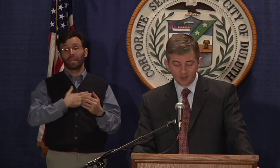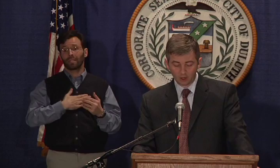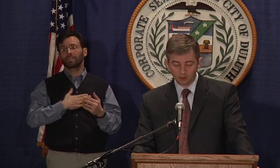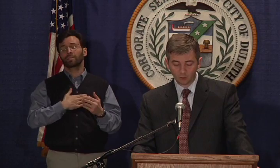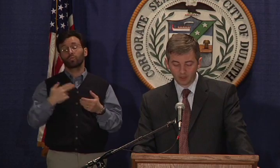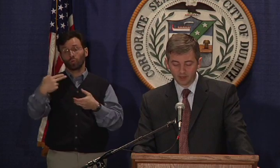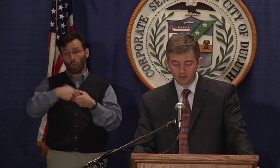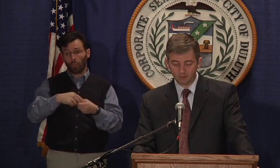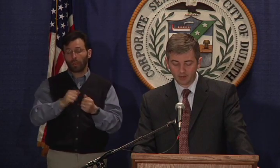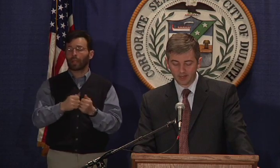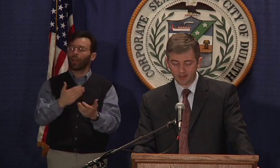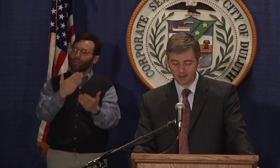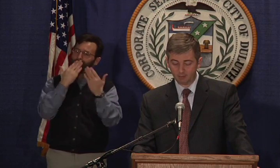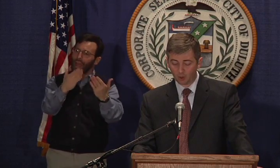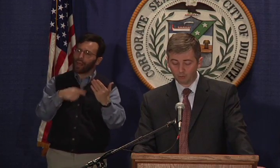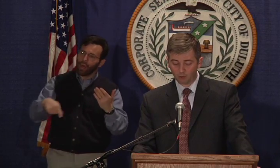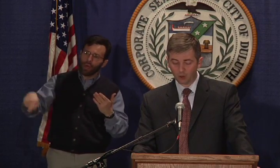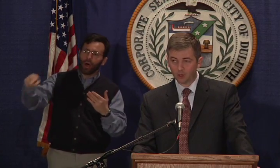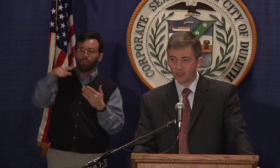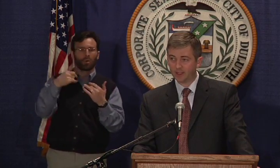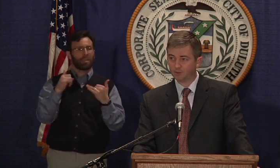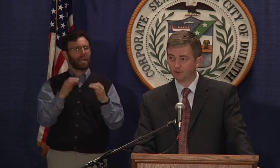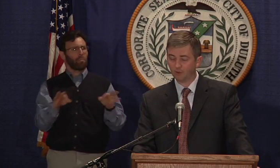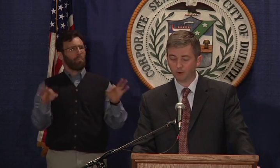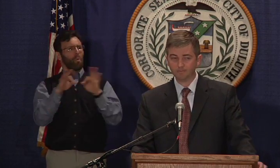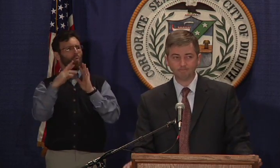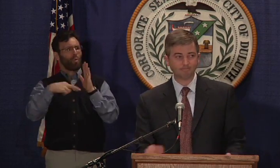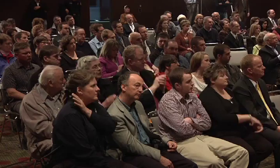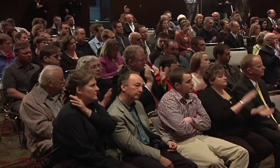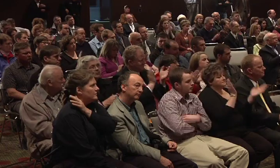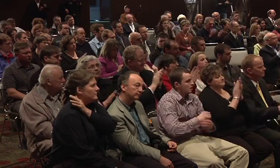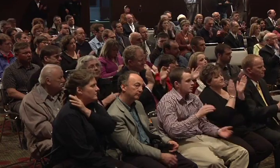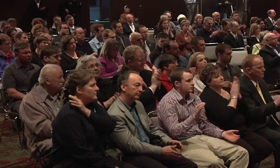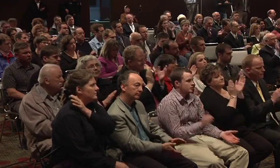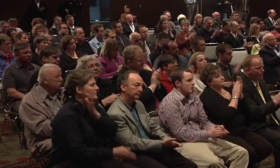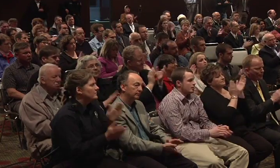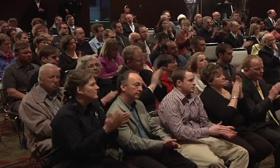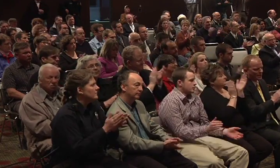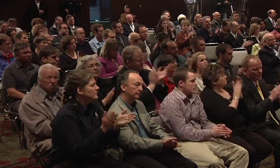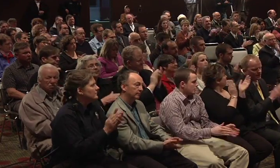in thanking those who played an important role in this reform.